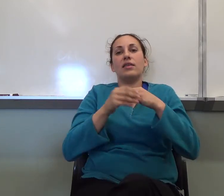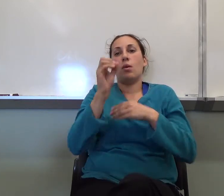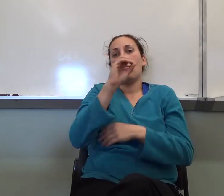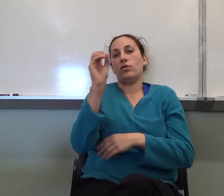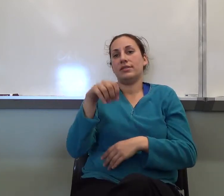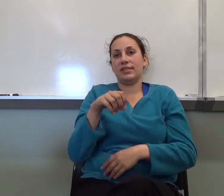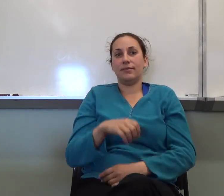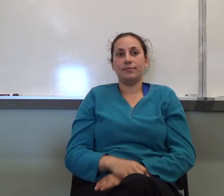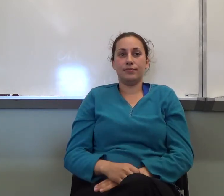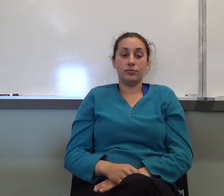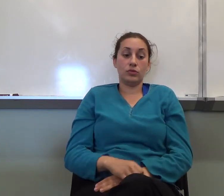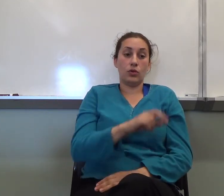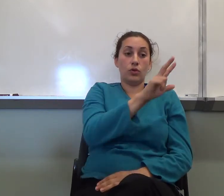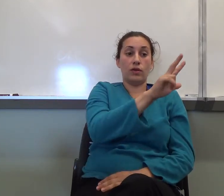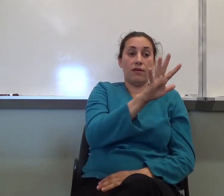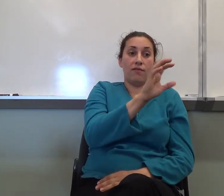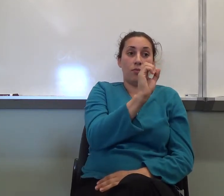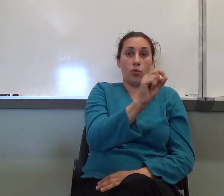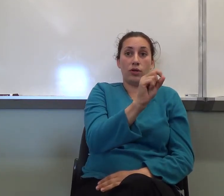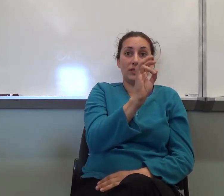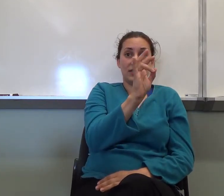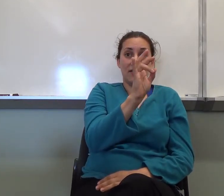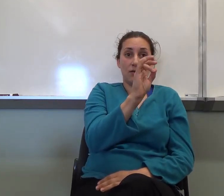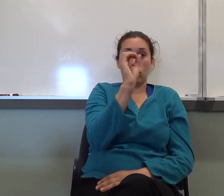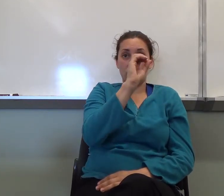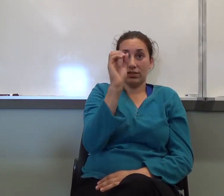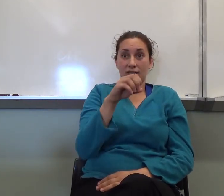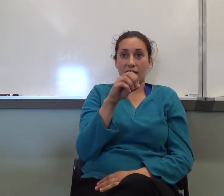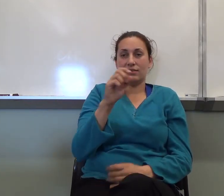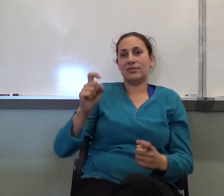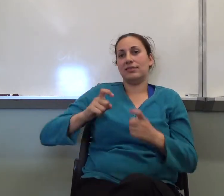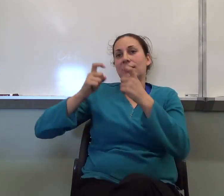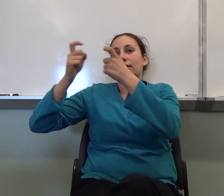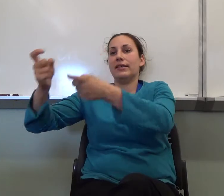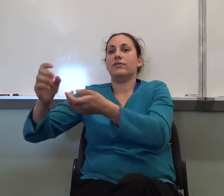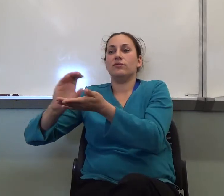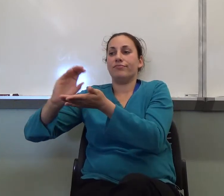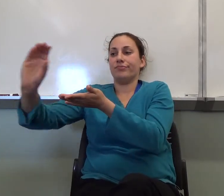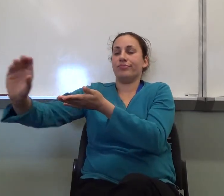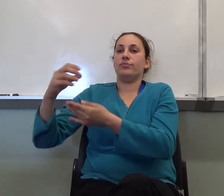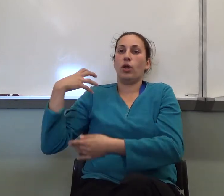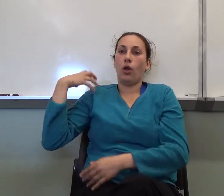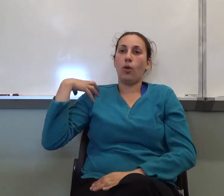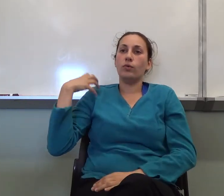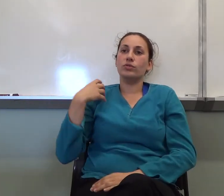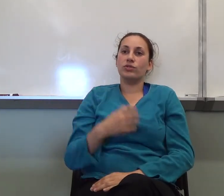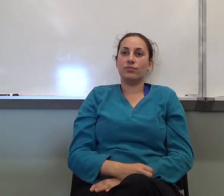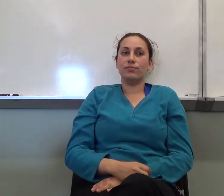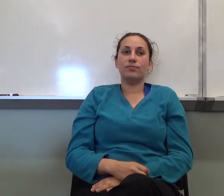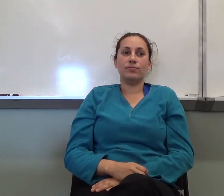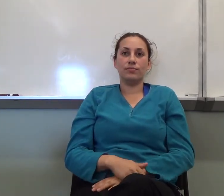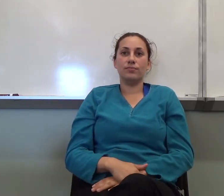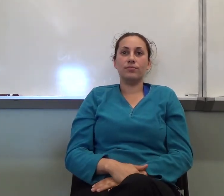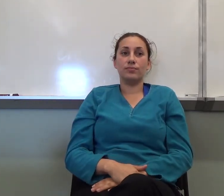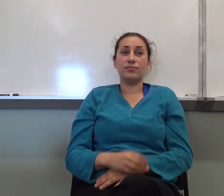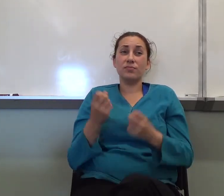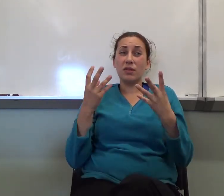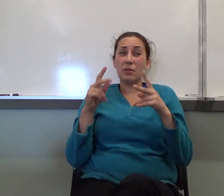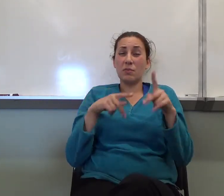words, 35.7% of his income goes toward the coach. And a lot of people will say, well, that's ridiculous.